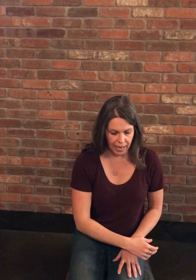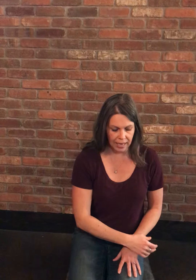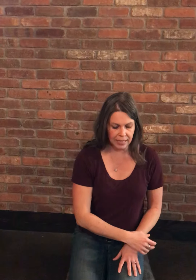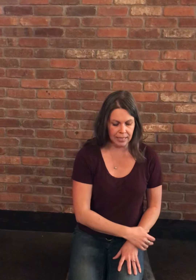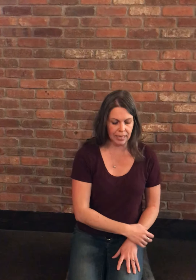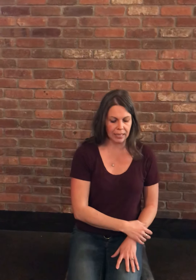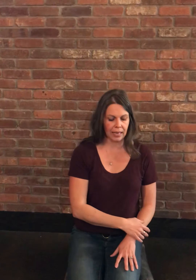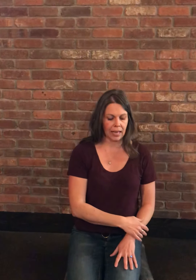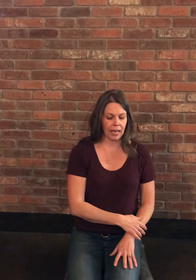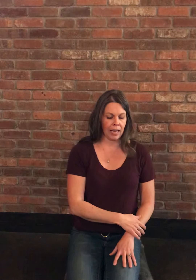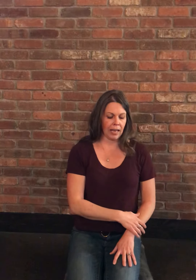8